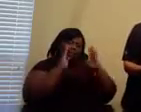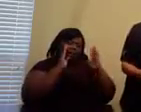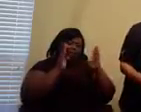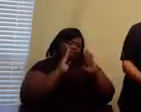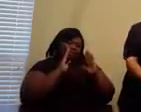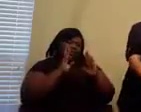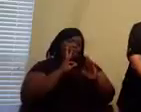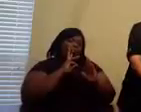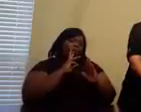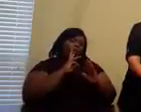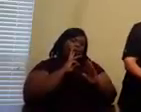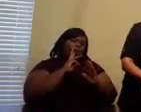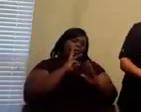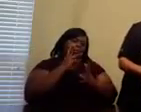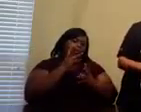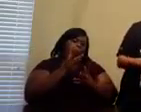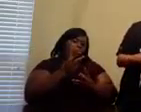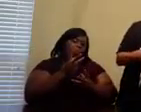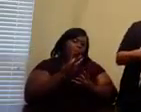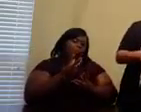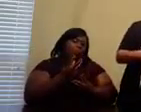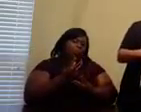soak up the water.